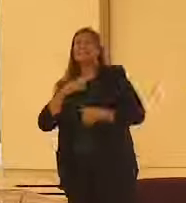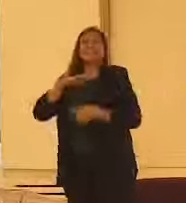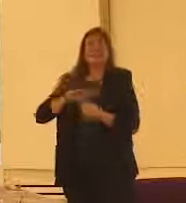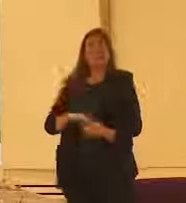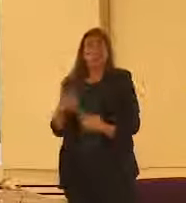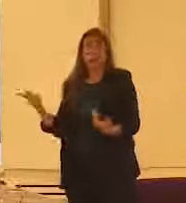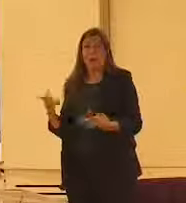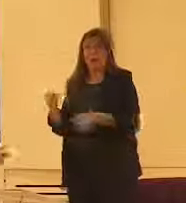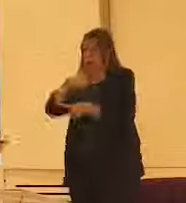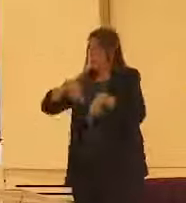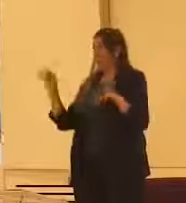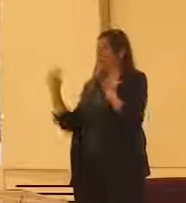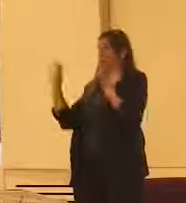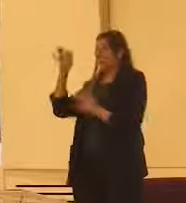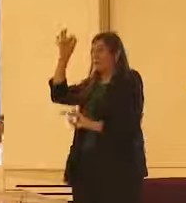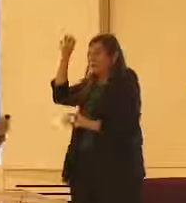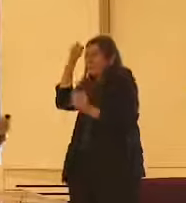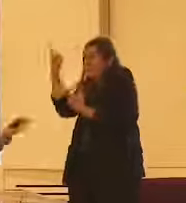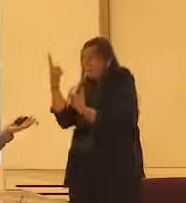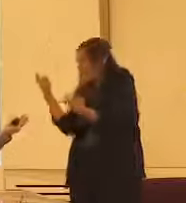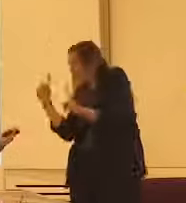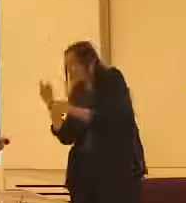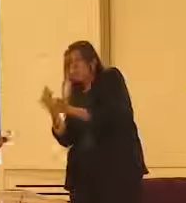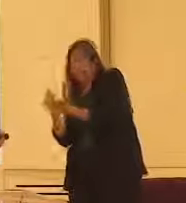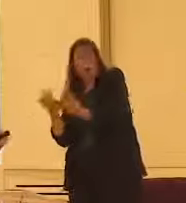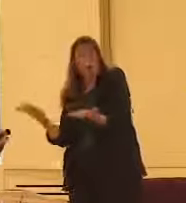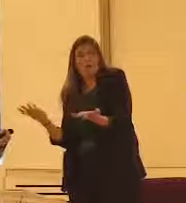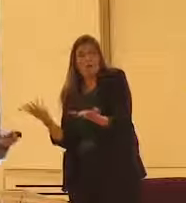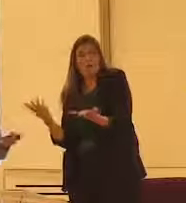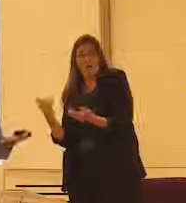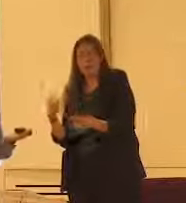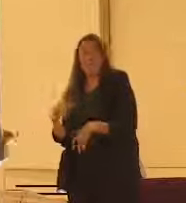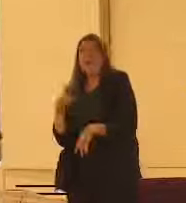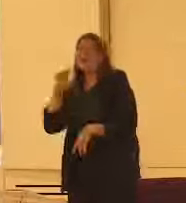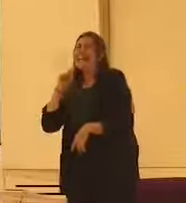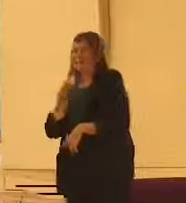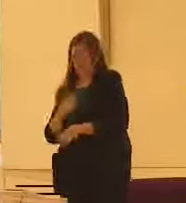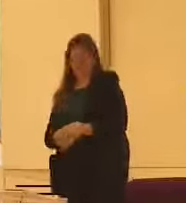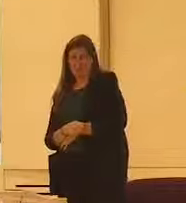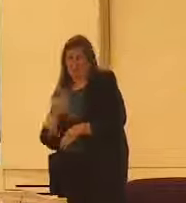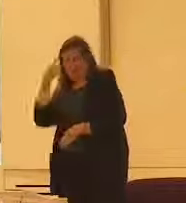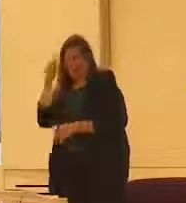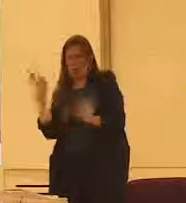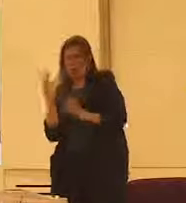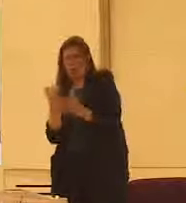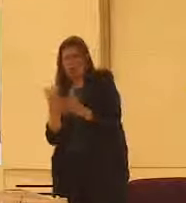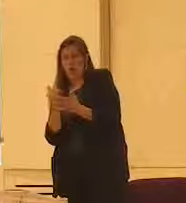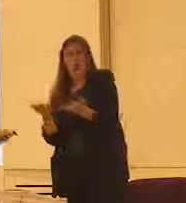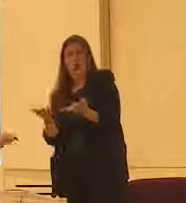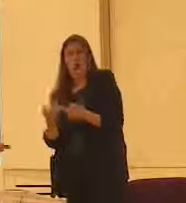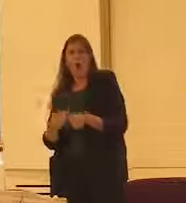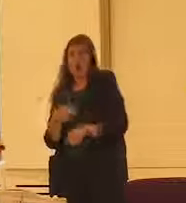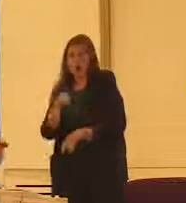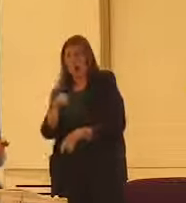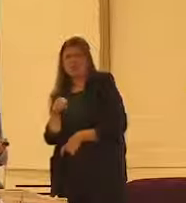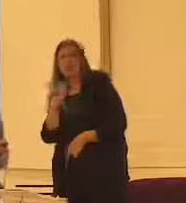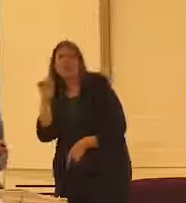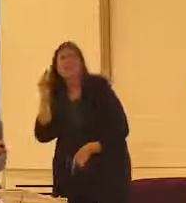on. The hearing psychiatrist says, well, we don't think there's anything wrong with them, we think they're just a bit deaf.